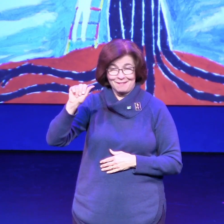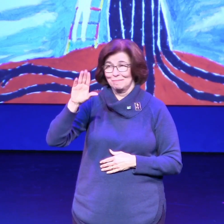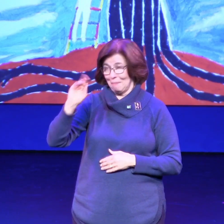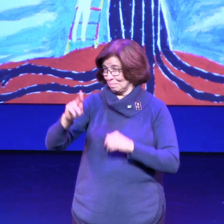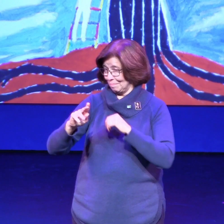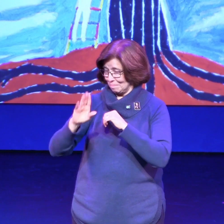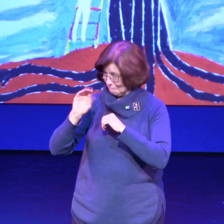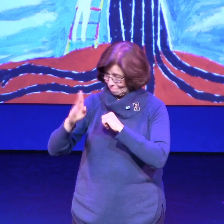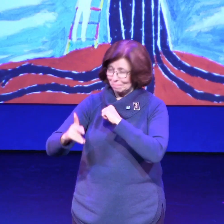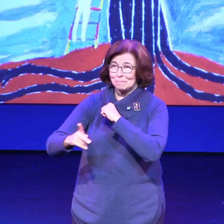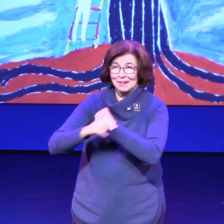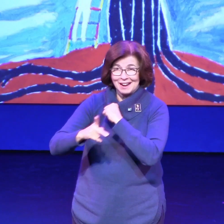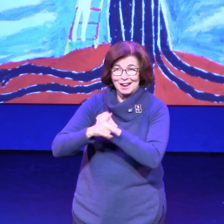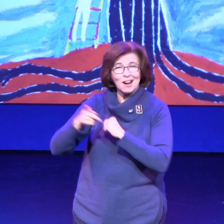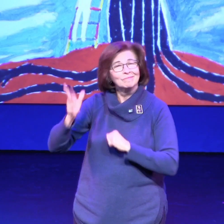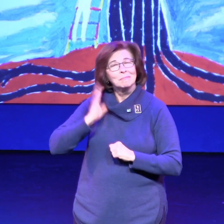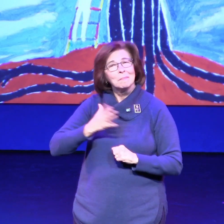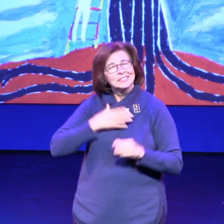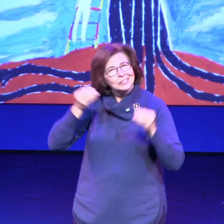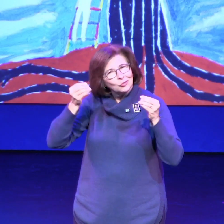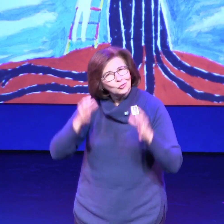I also want to recognize Bob Panera.